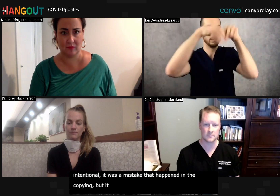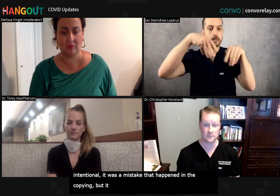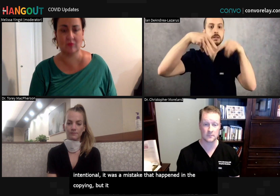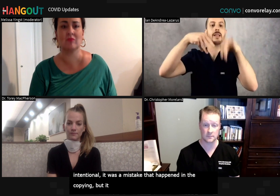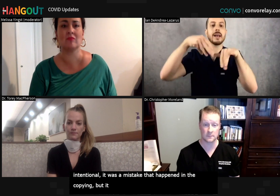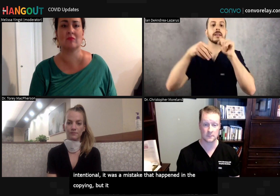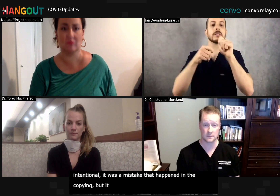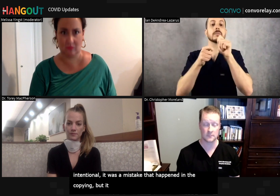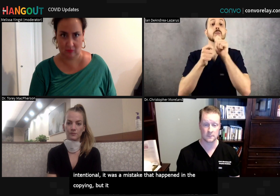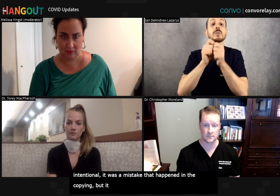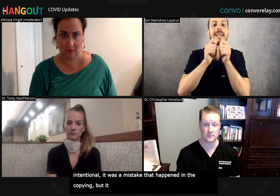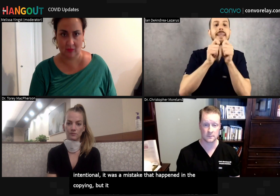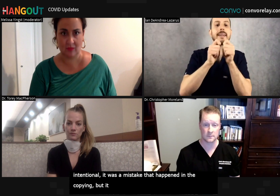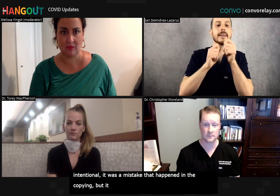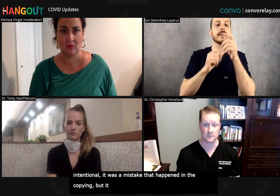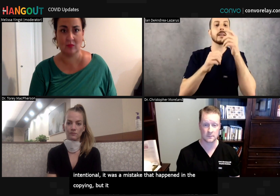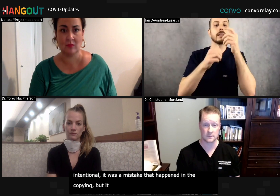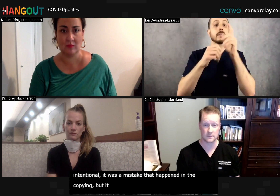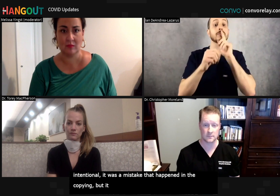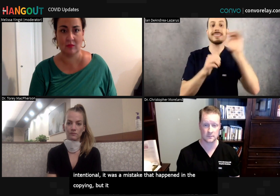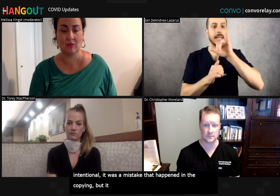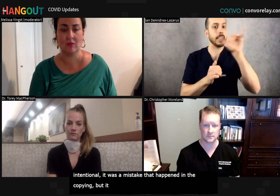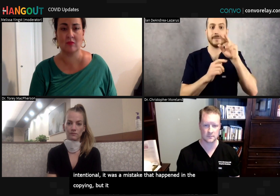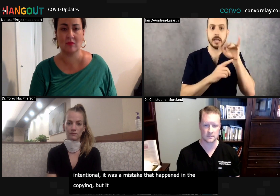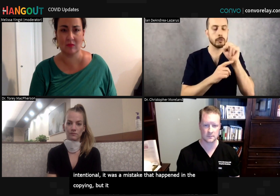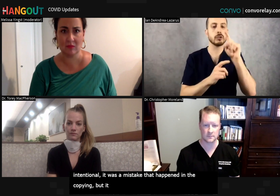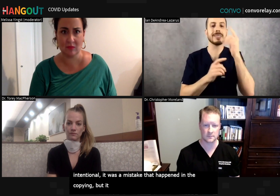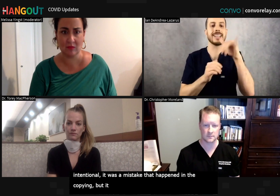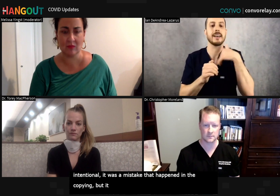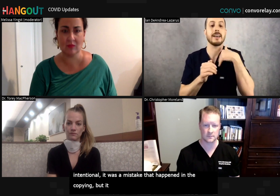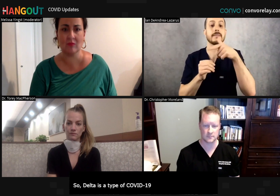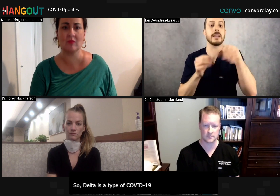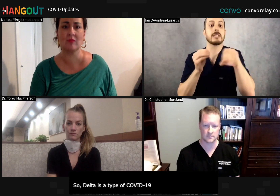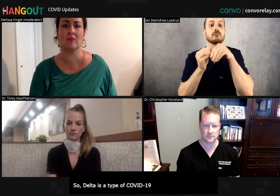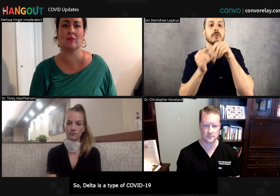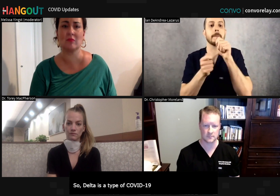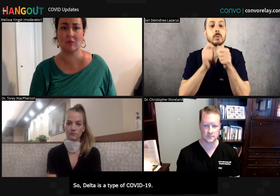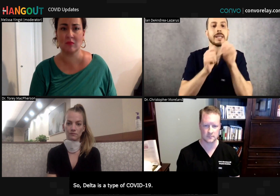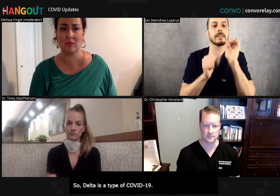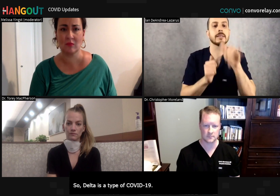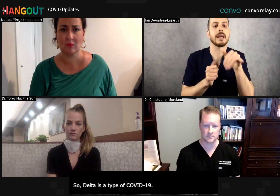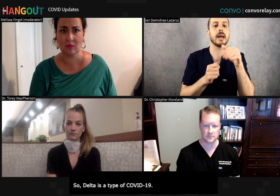of COVID-19. It's a mutation. It's the same virus. It just